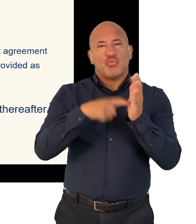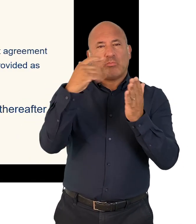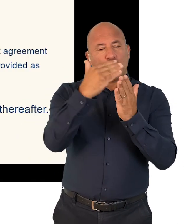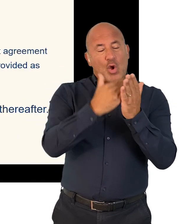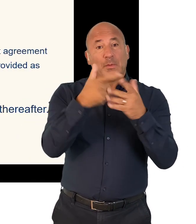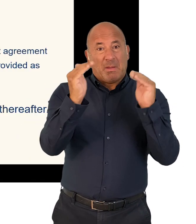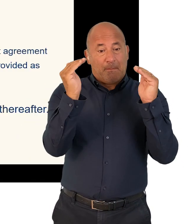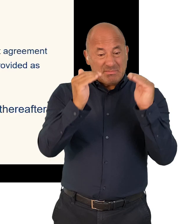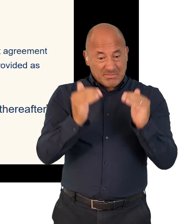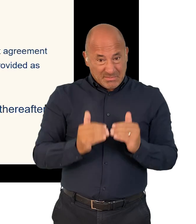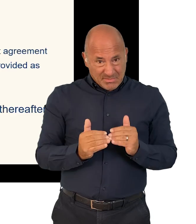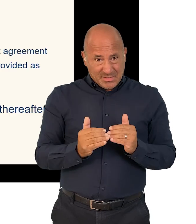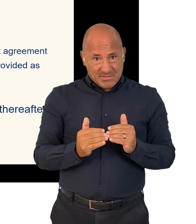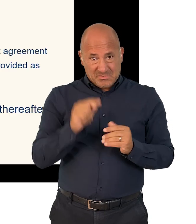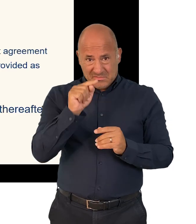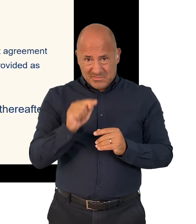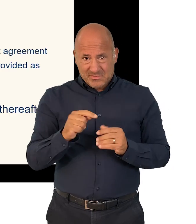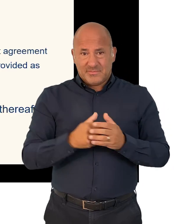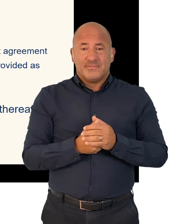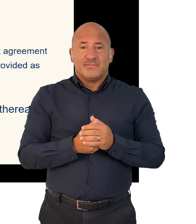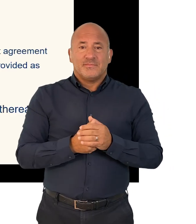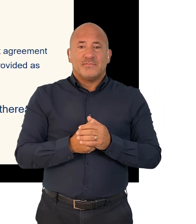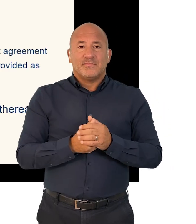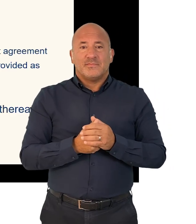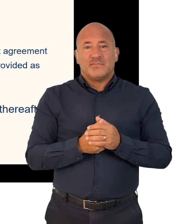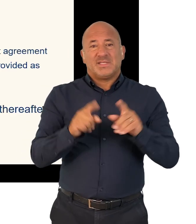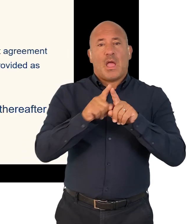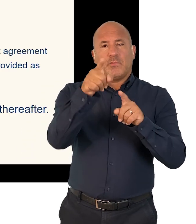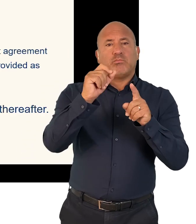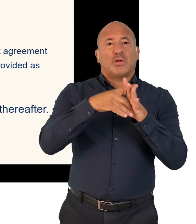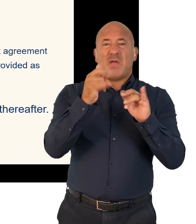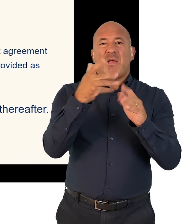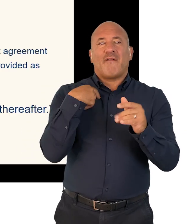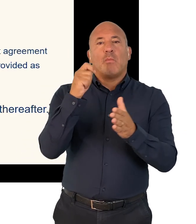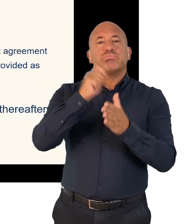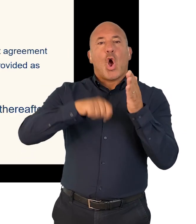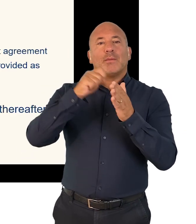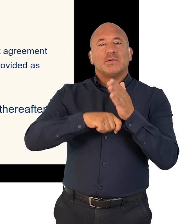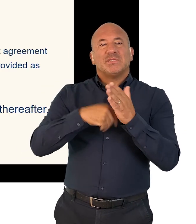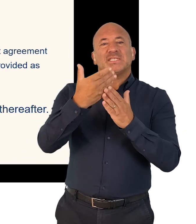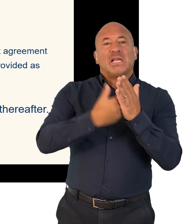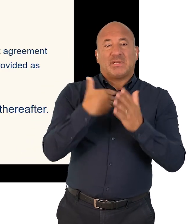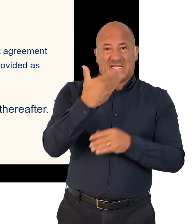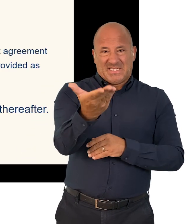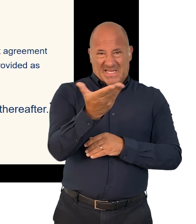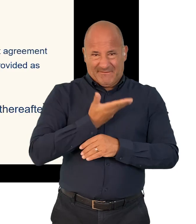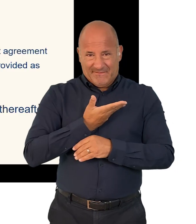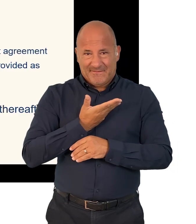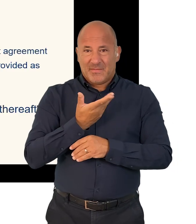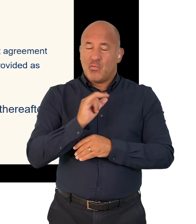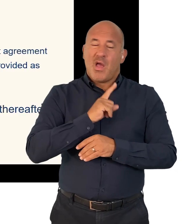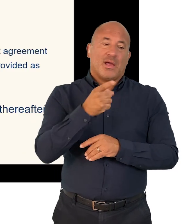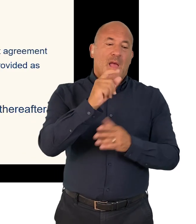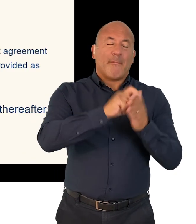any payment conditions set out in the grant agreement, submit a procurement method statement for their project where one was not provided as part